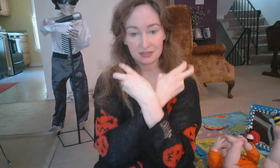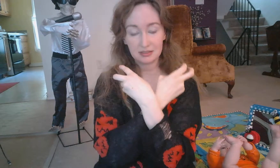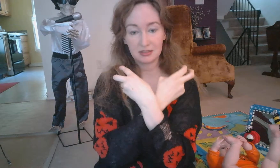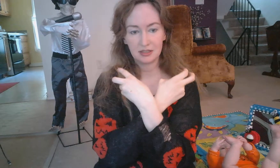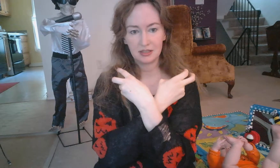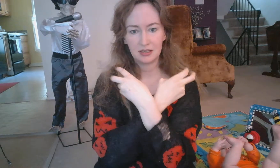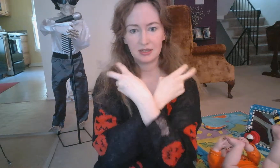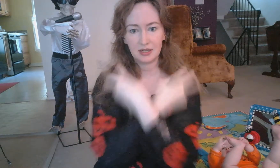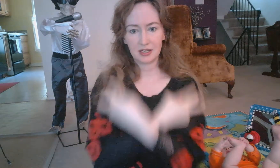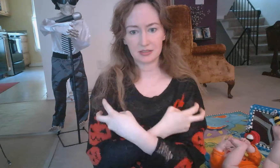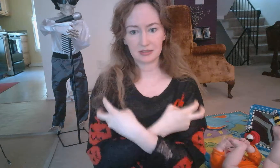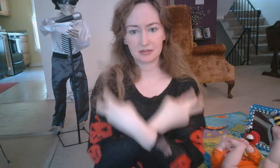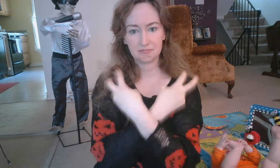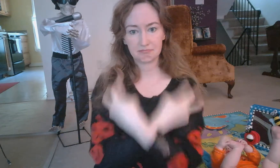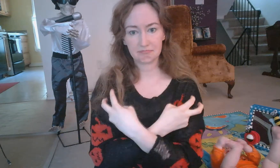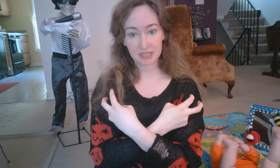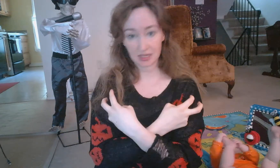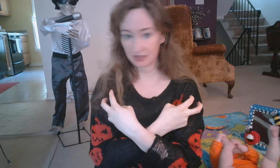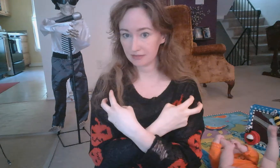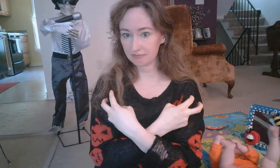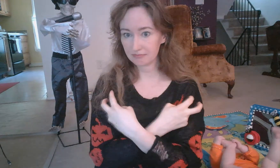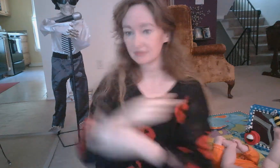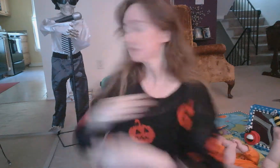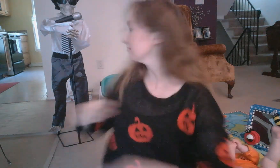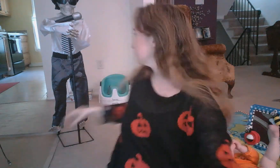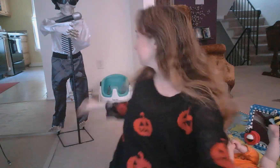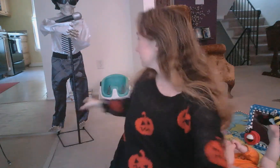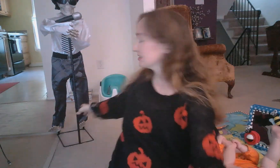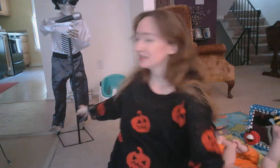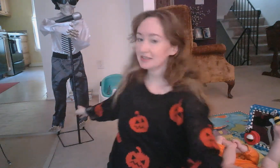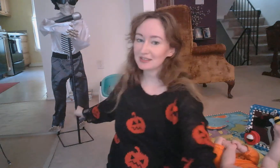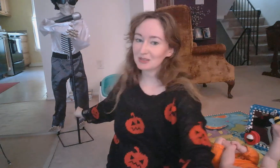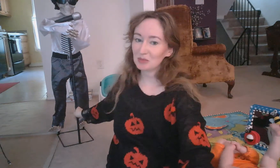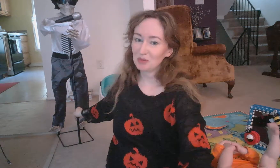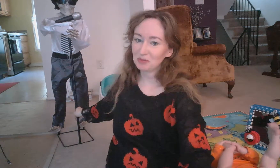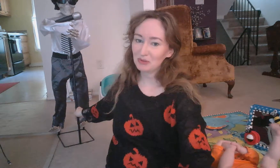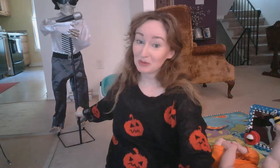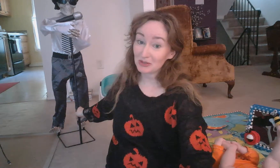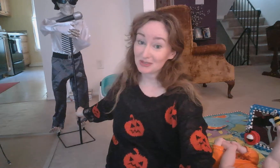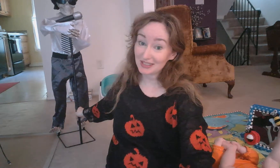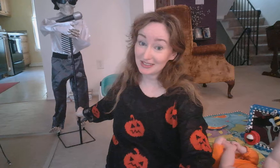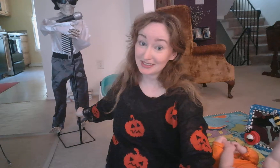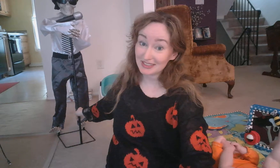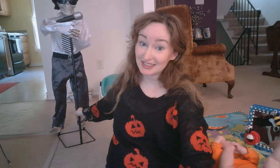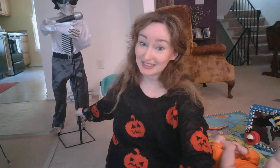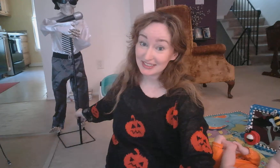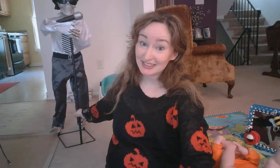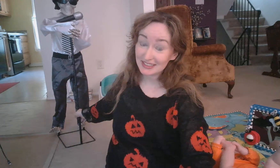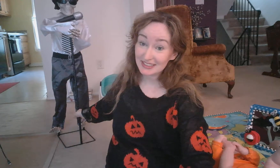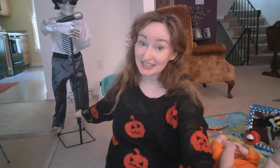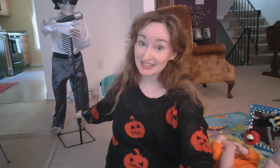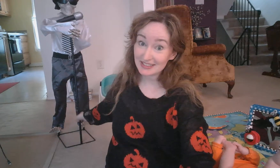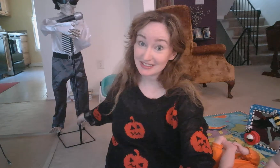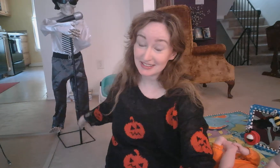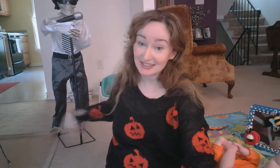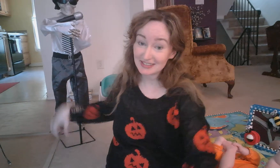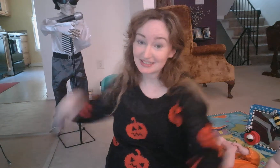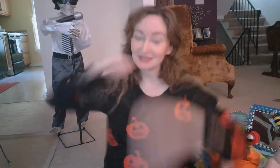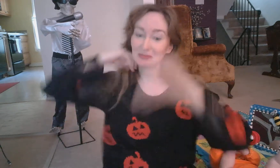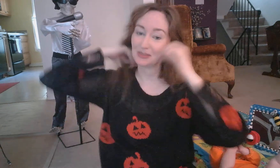this, and skeleton. He's actually a Blues Brothers skeleton. He dances and sings, but